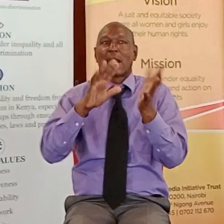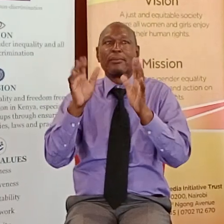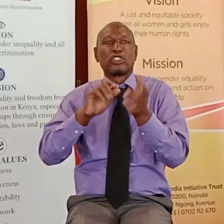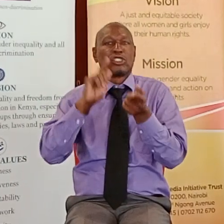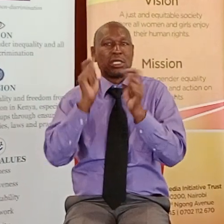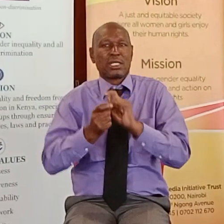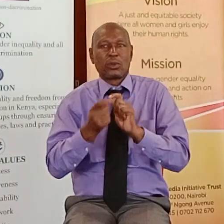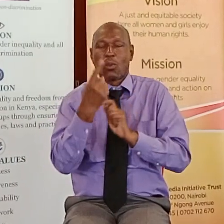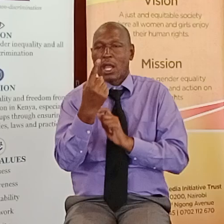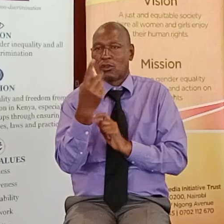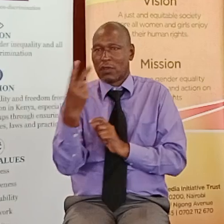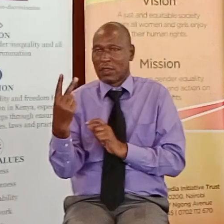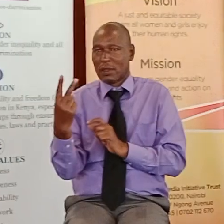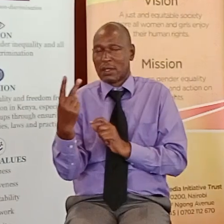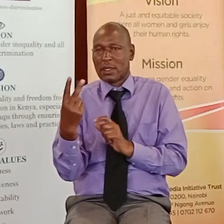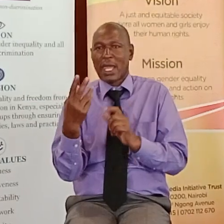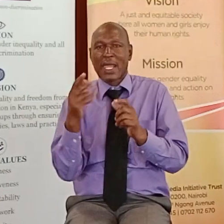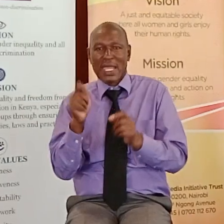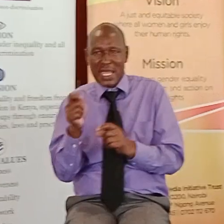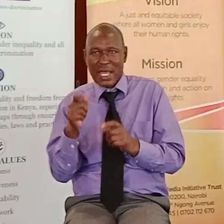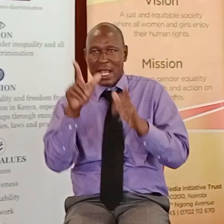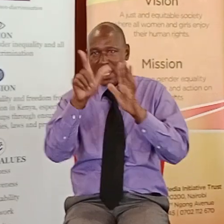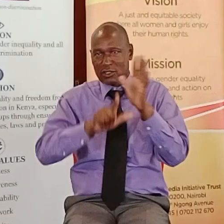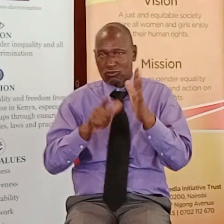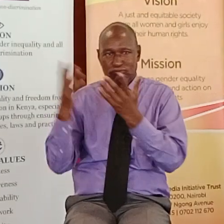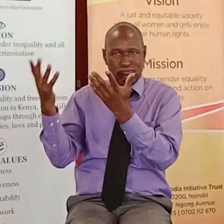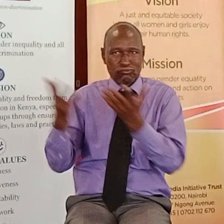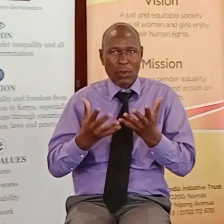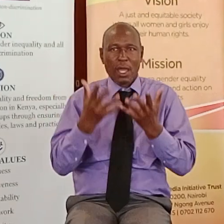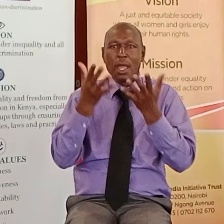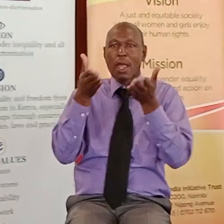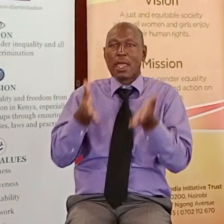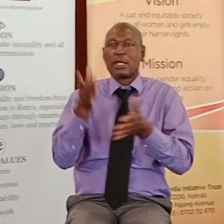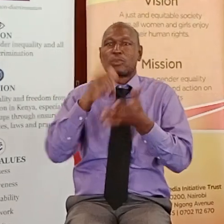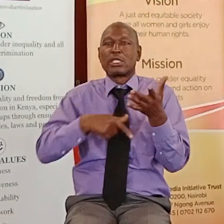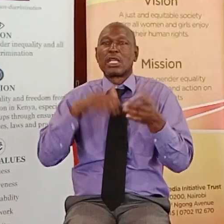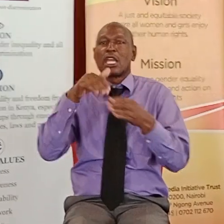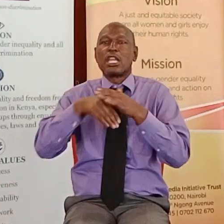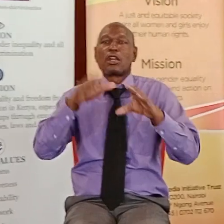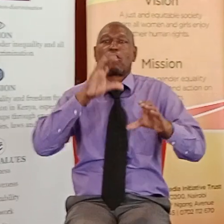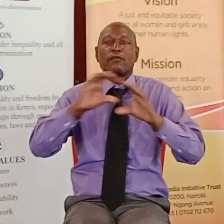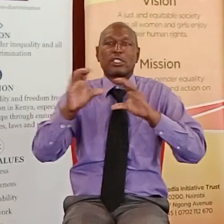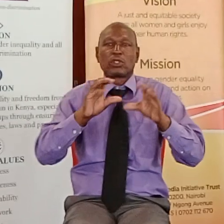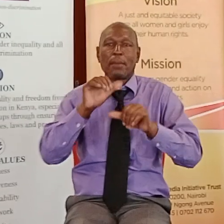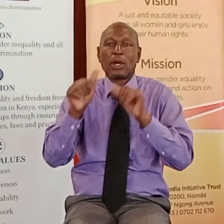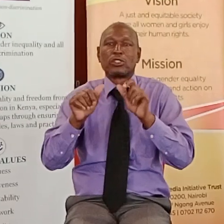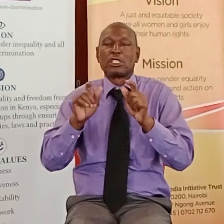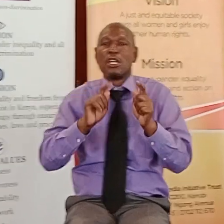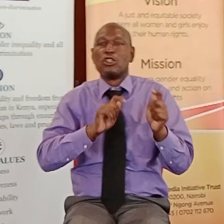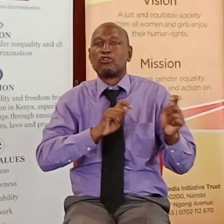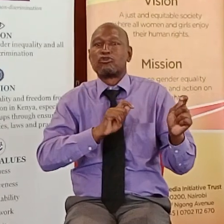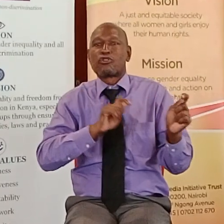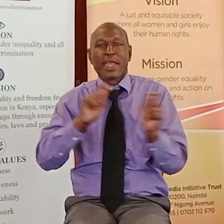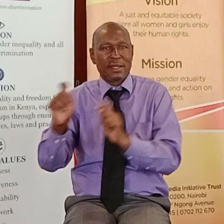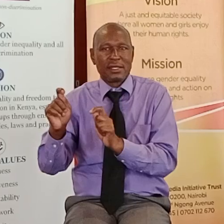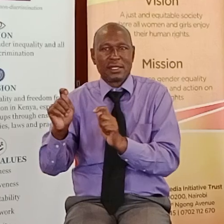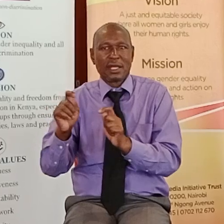key lessons we are bringing here is that in conversations around trade, in conversation about education,